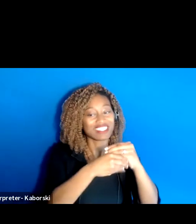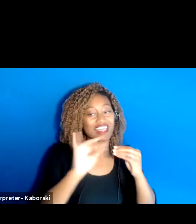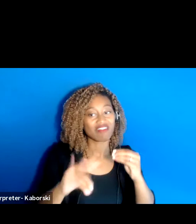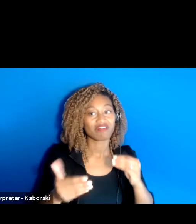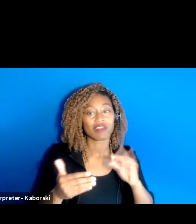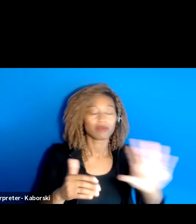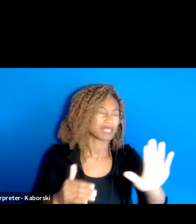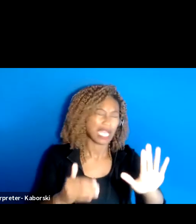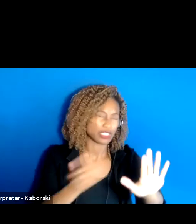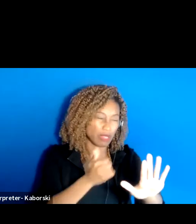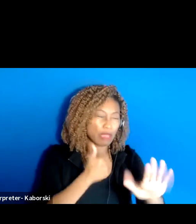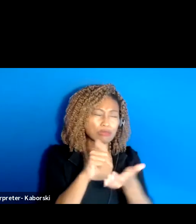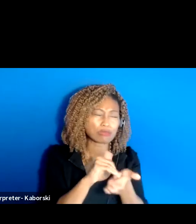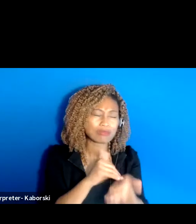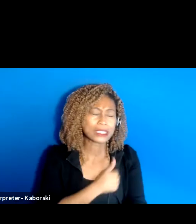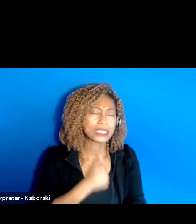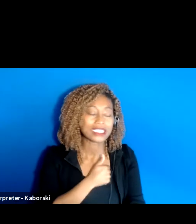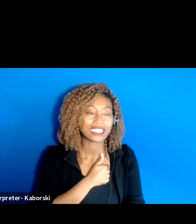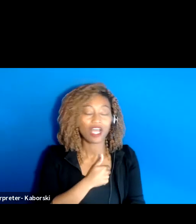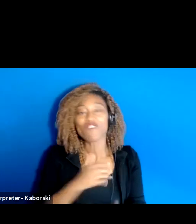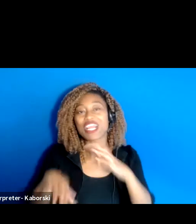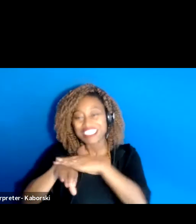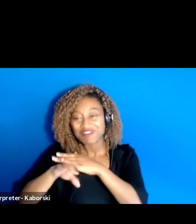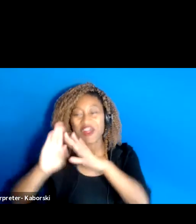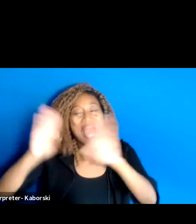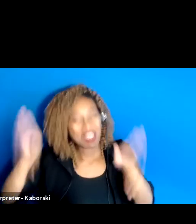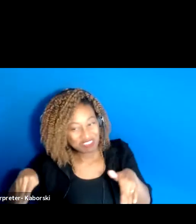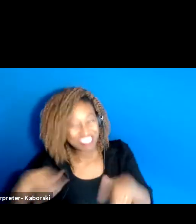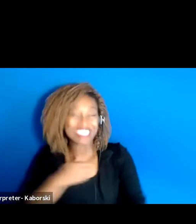or not accessible transportation, sorry, accessible housing.